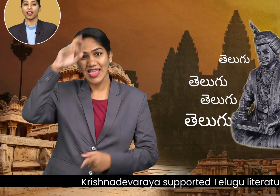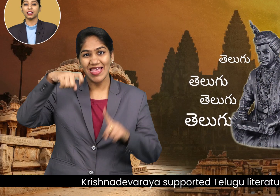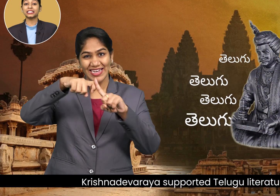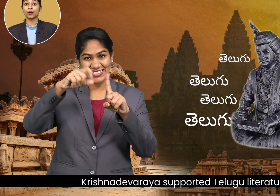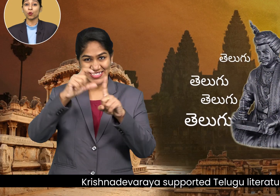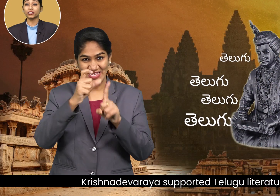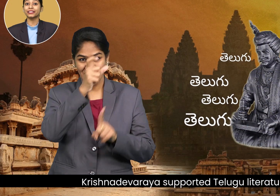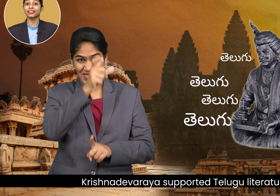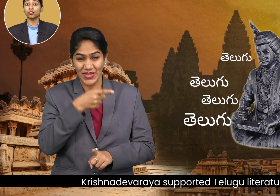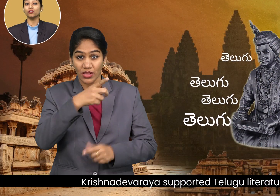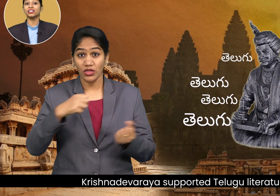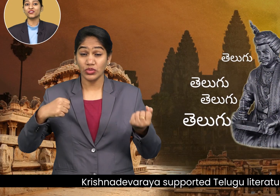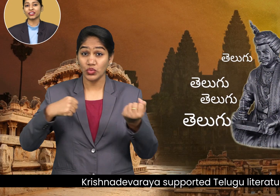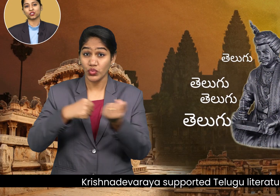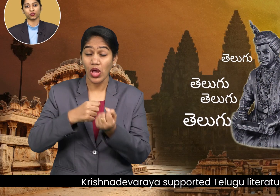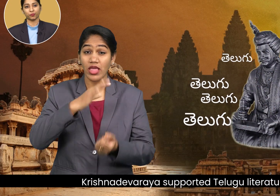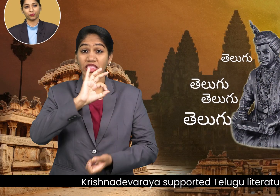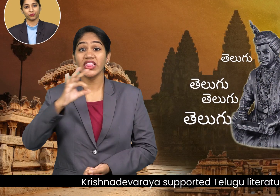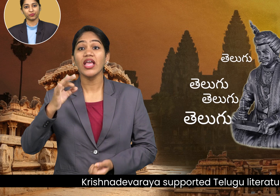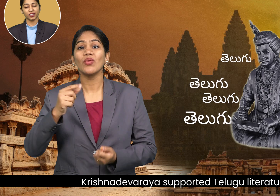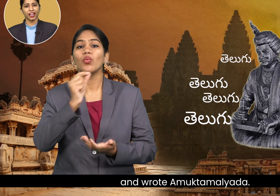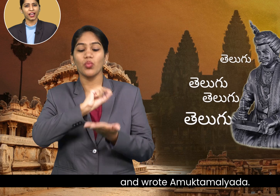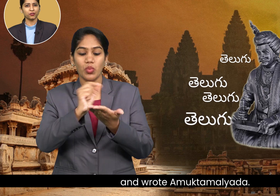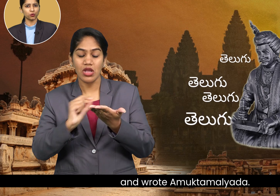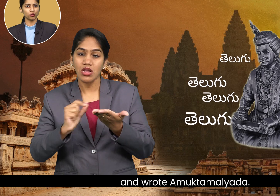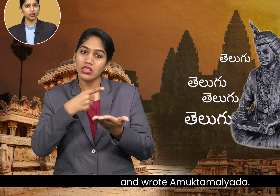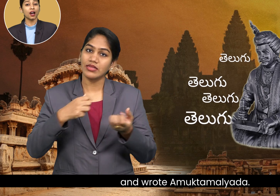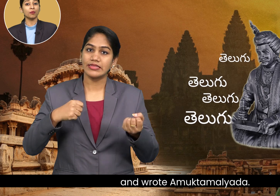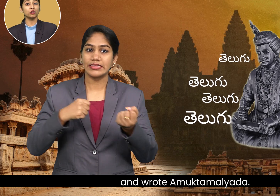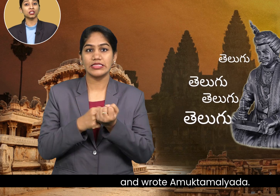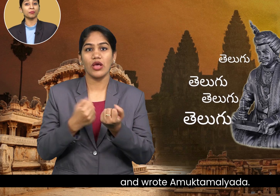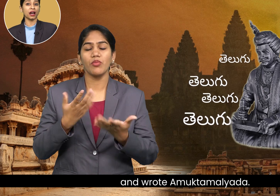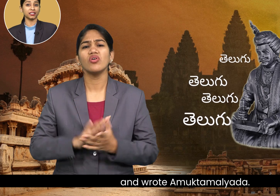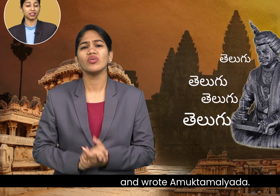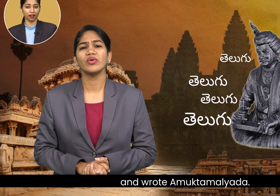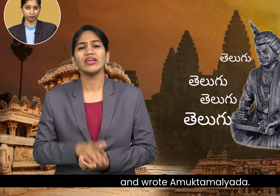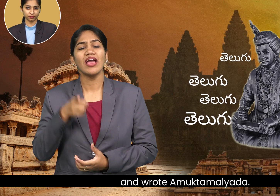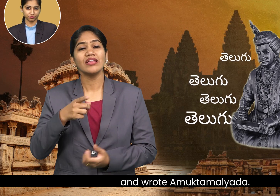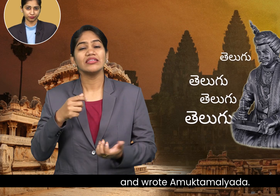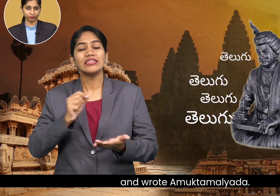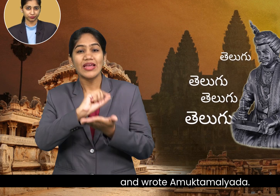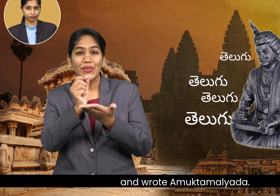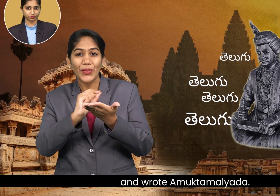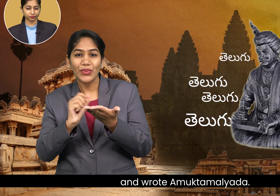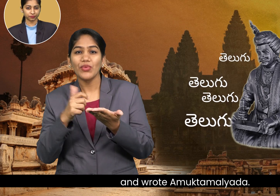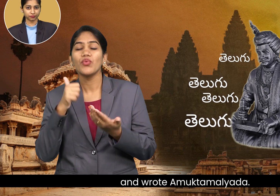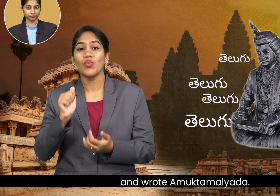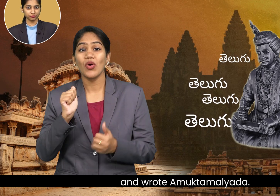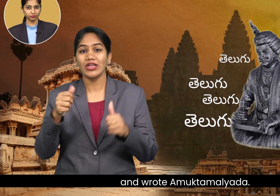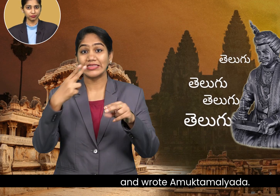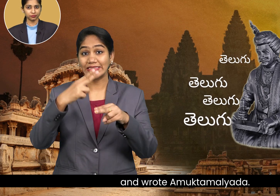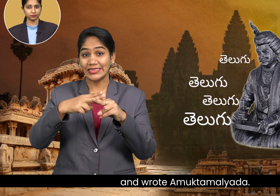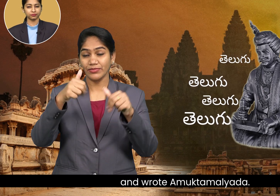Krishnadeva Raya supported Telugu literature and wrote Amukta Malyada.